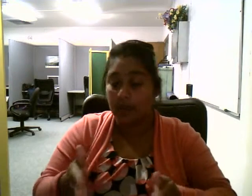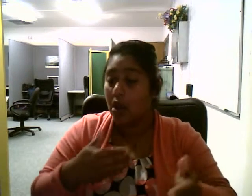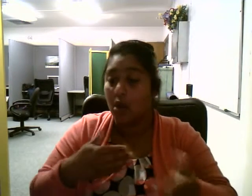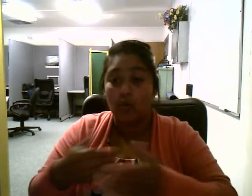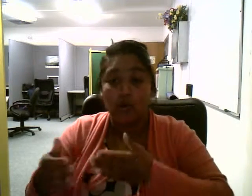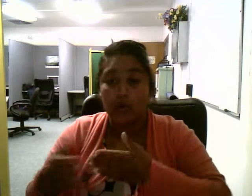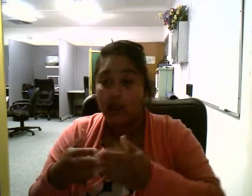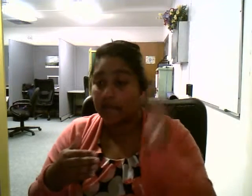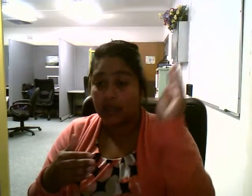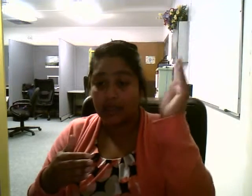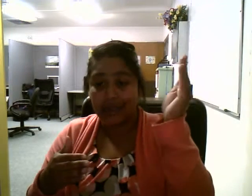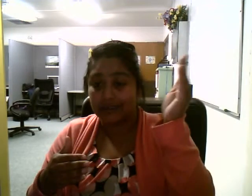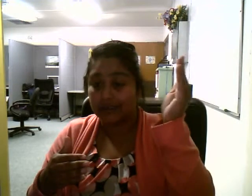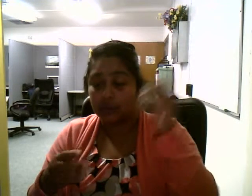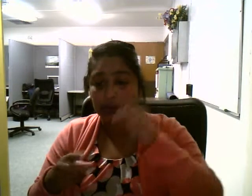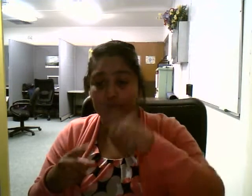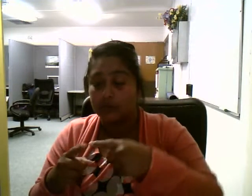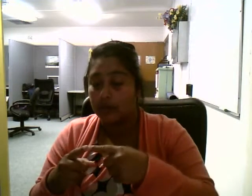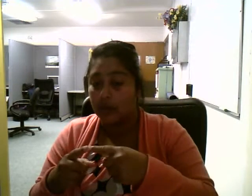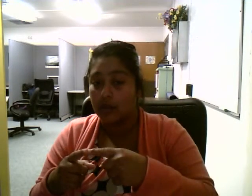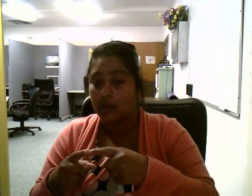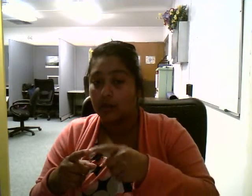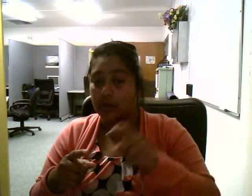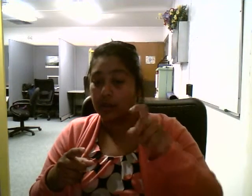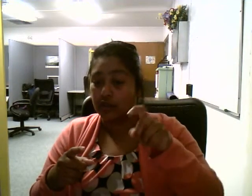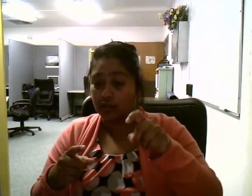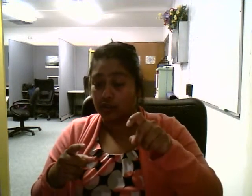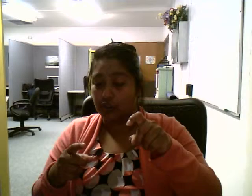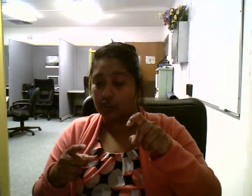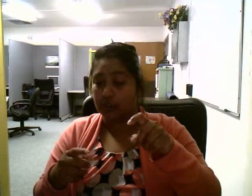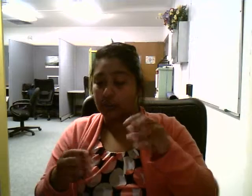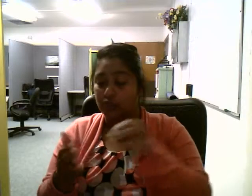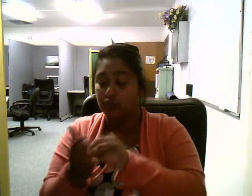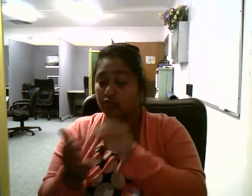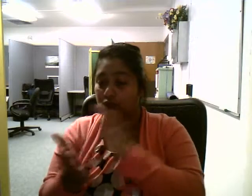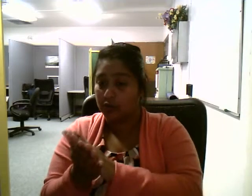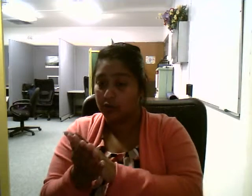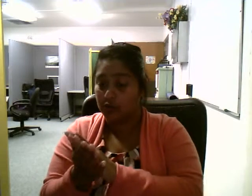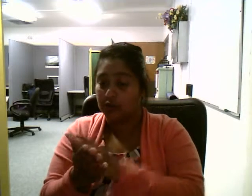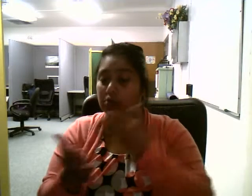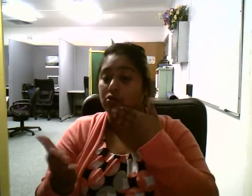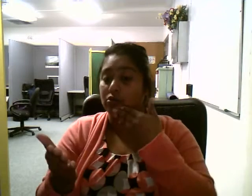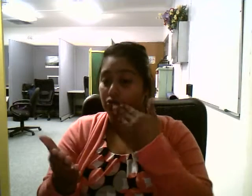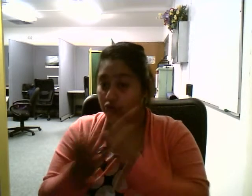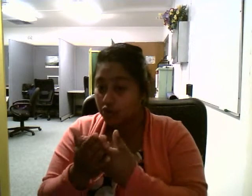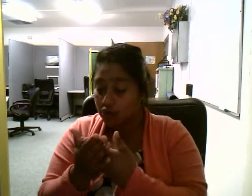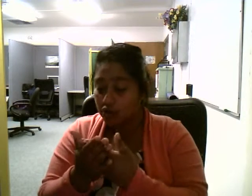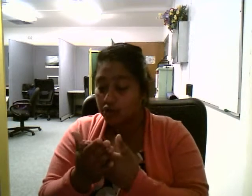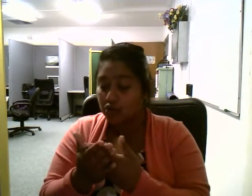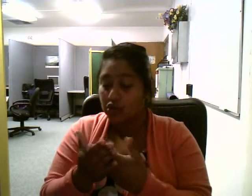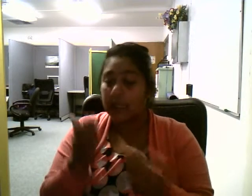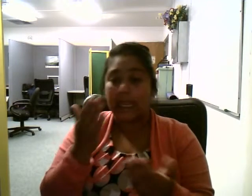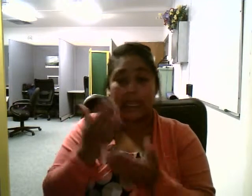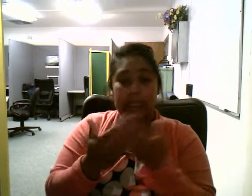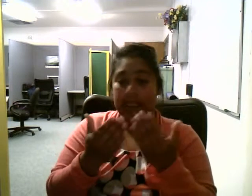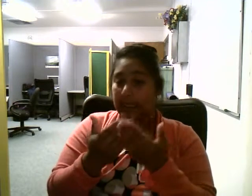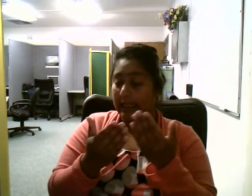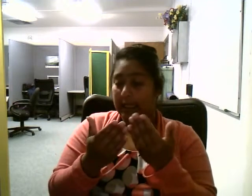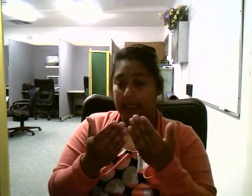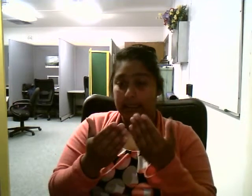about. You should try to get yourself some good, easy to remember notes written about that. And